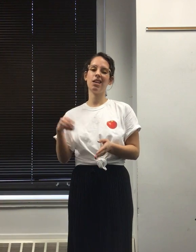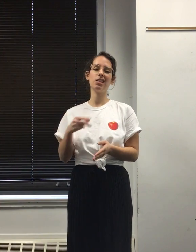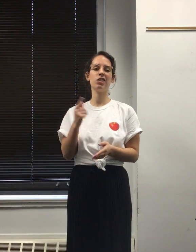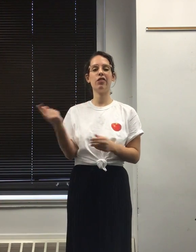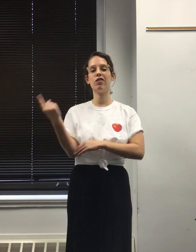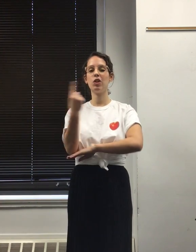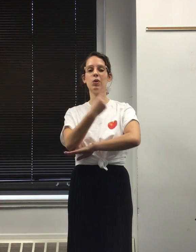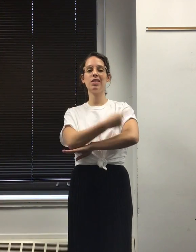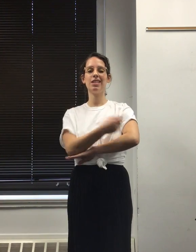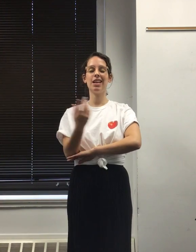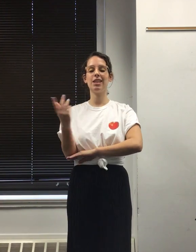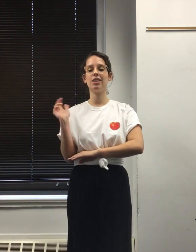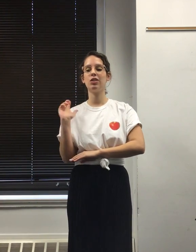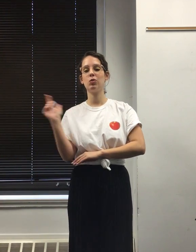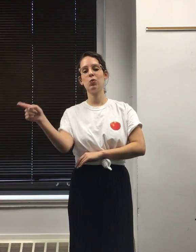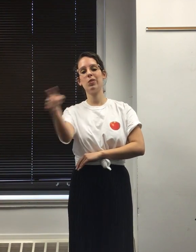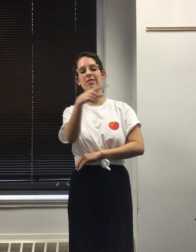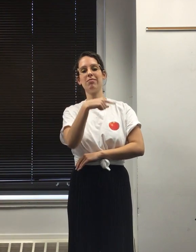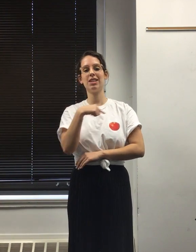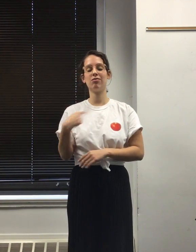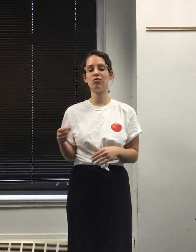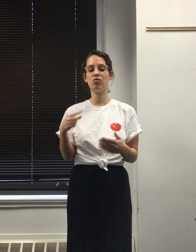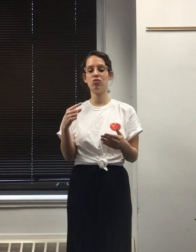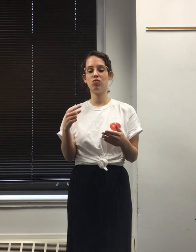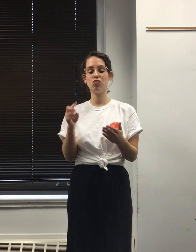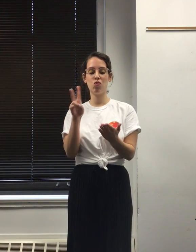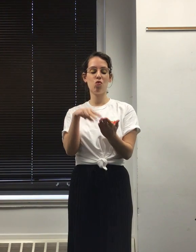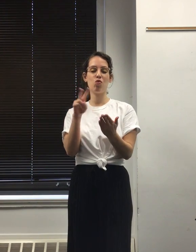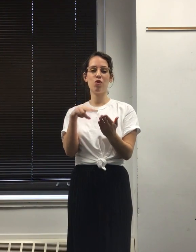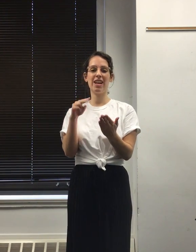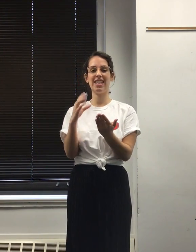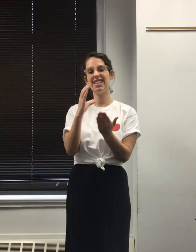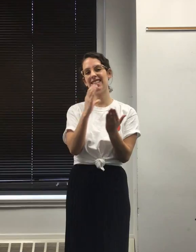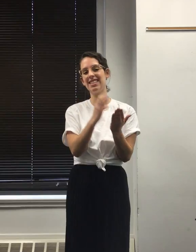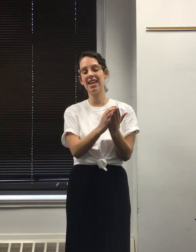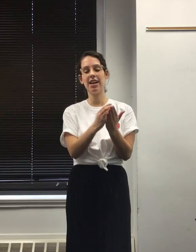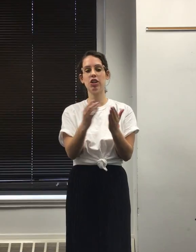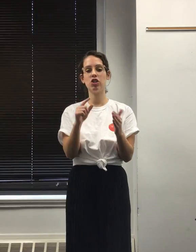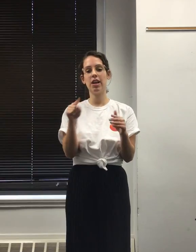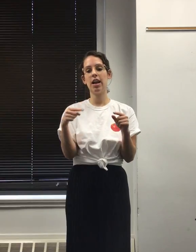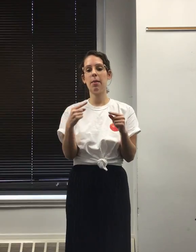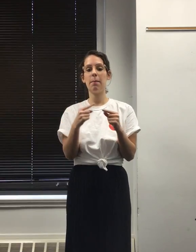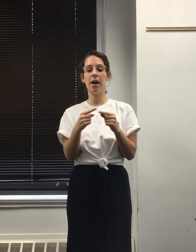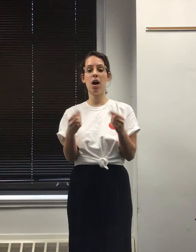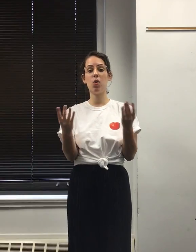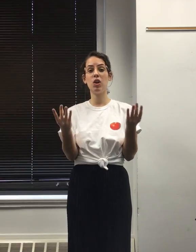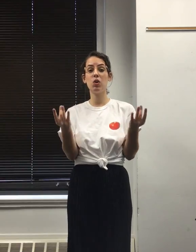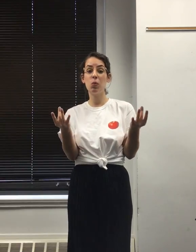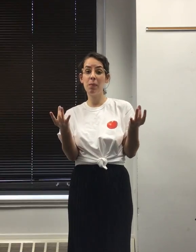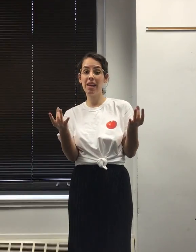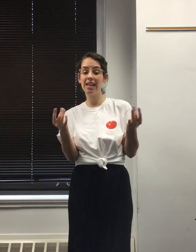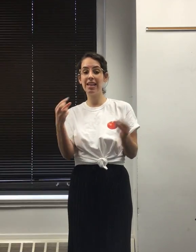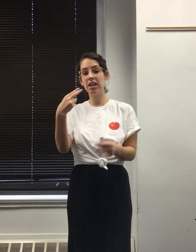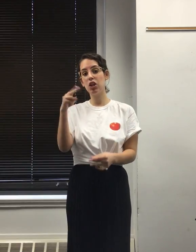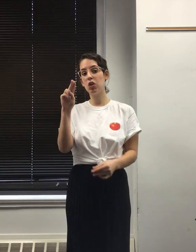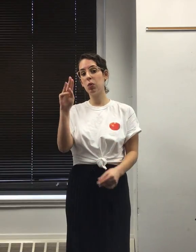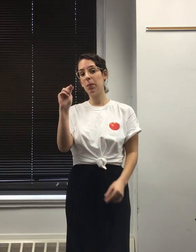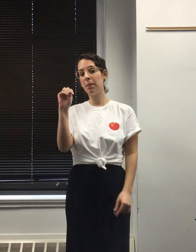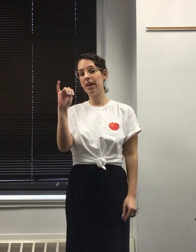review over humidity and condensation and evaporation, things like that. What we're going to do today is go through and look at those. The